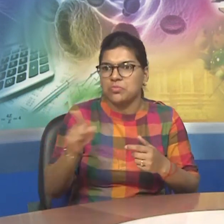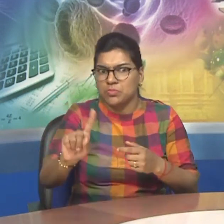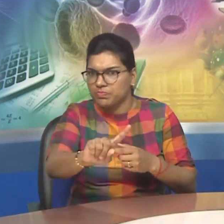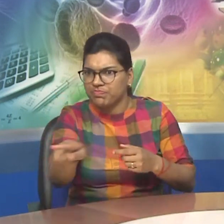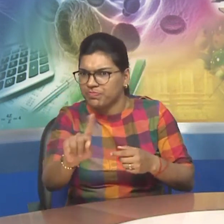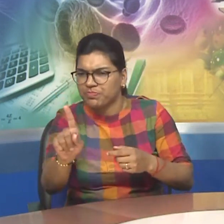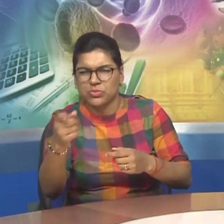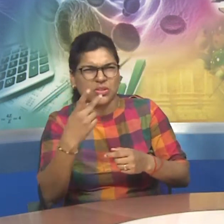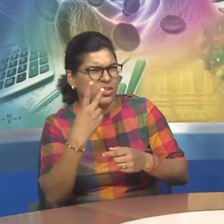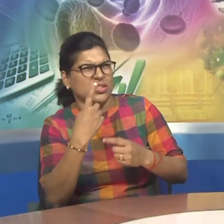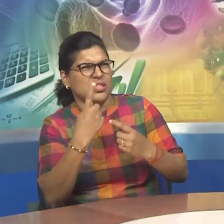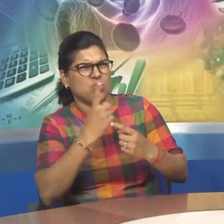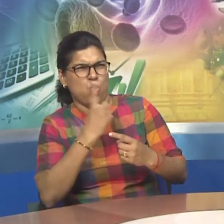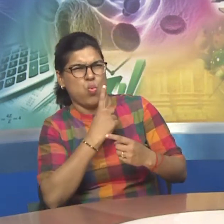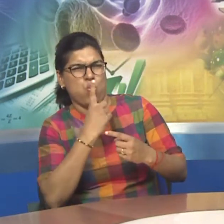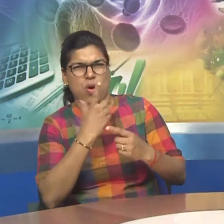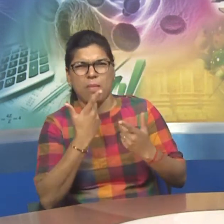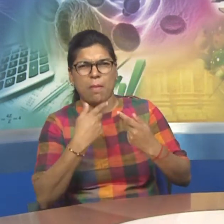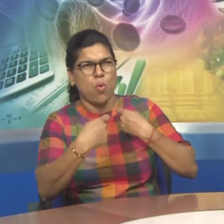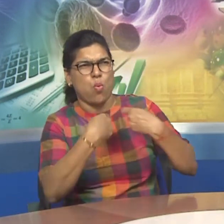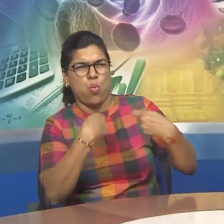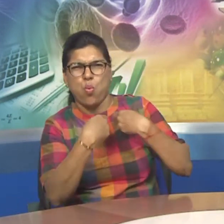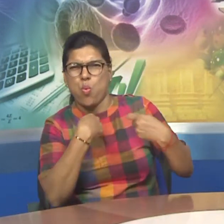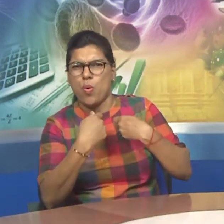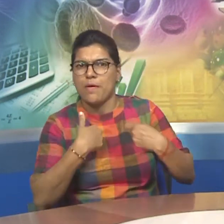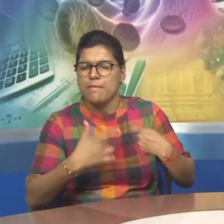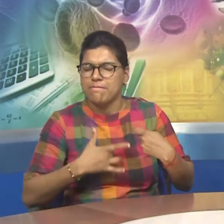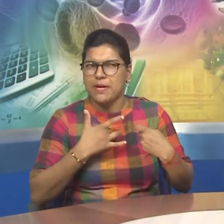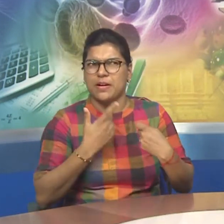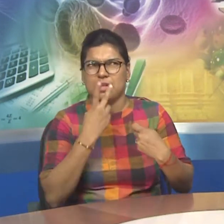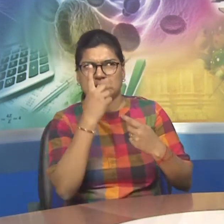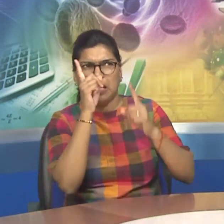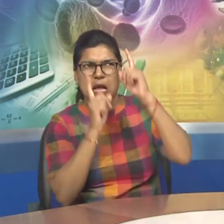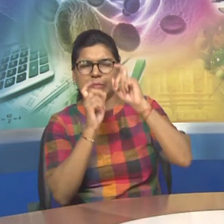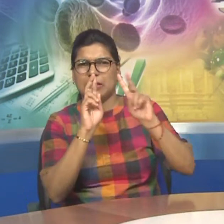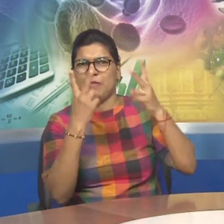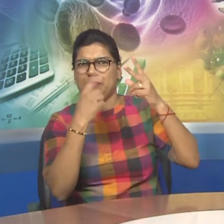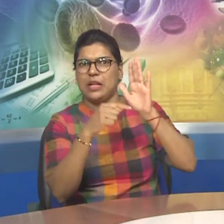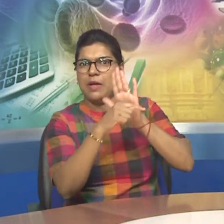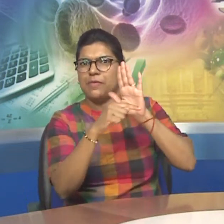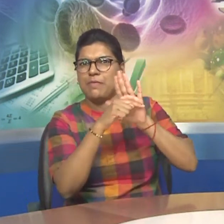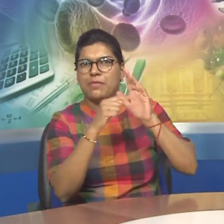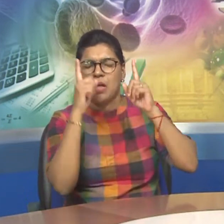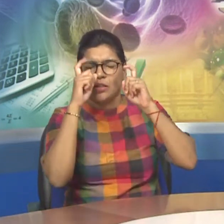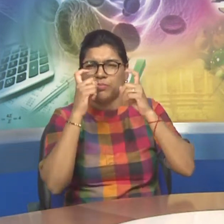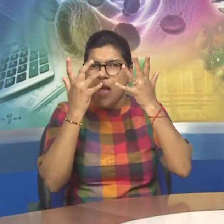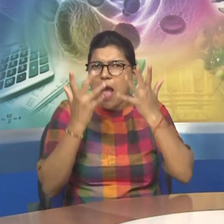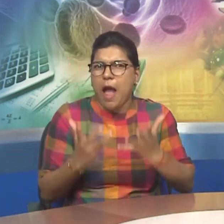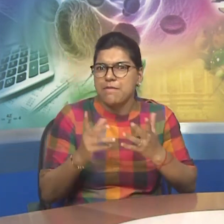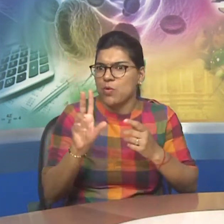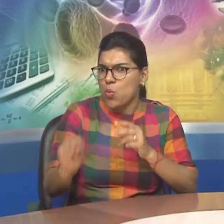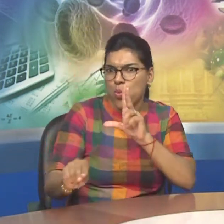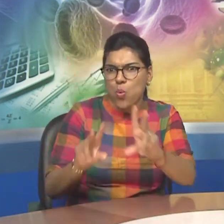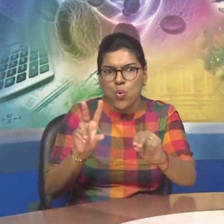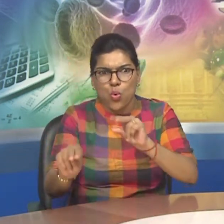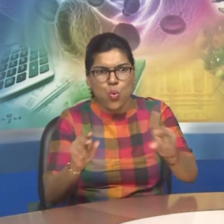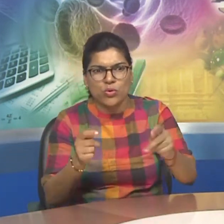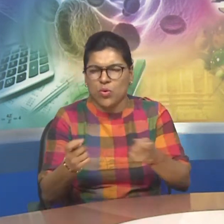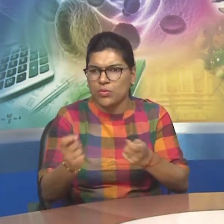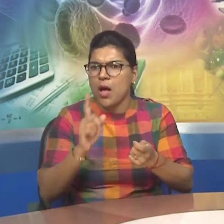these negative emotions are uncontrolled, then they are destructive in life.